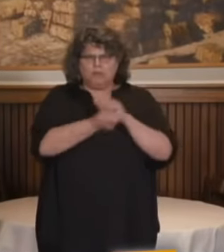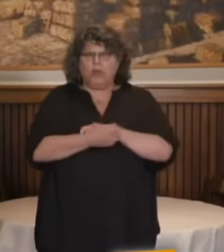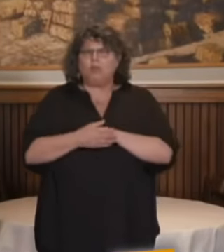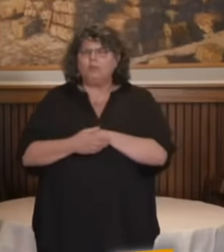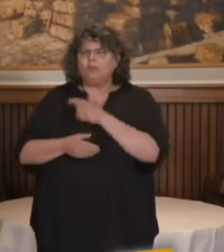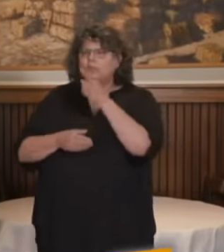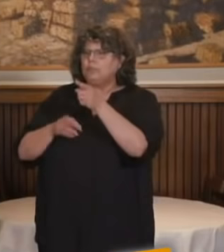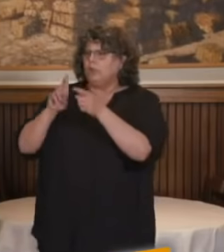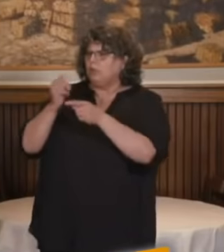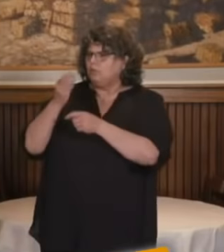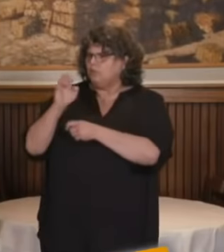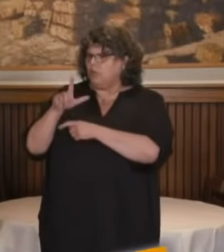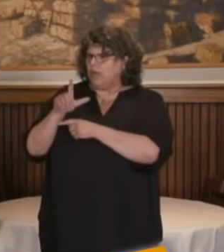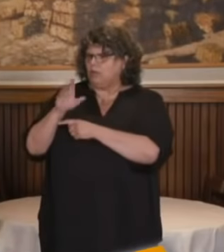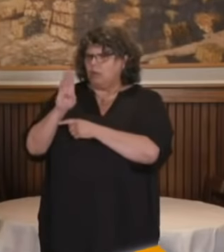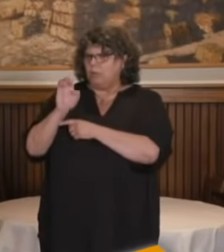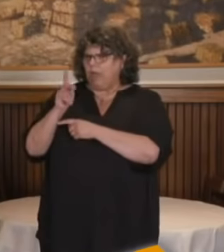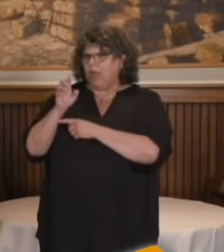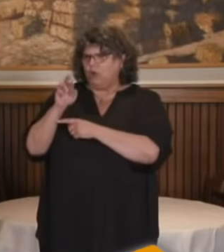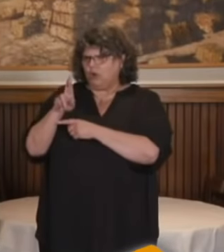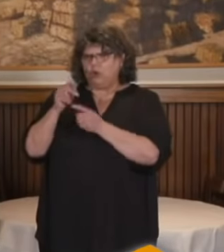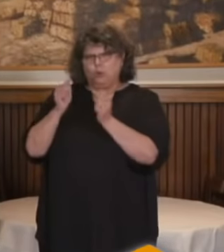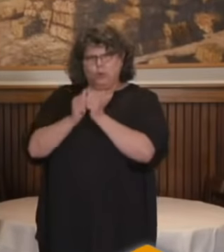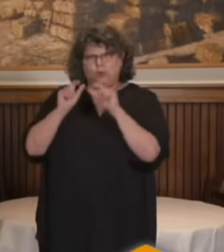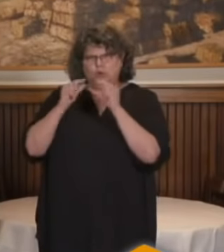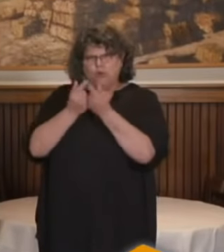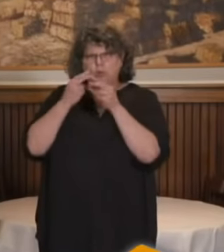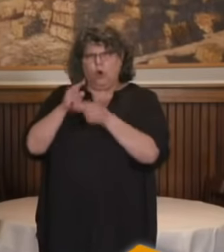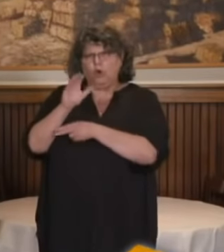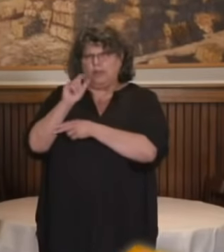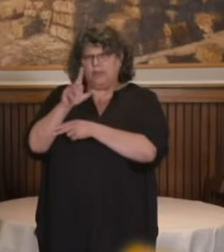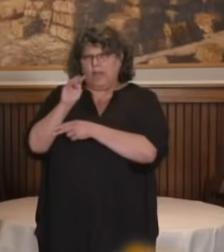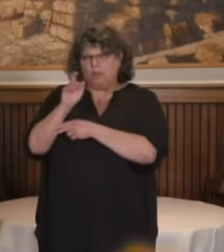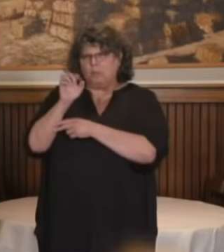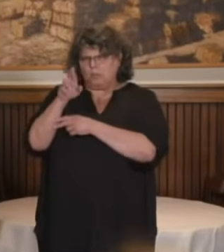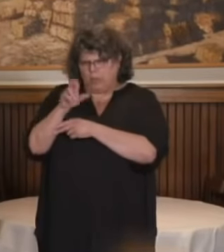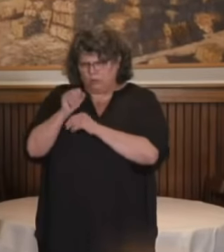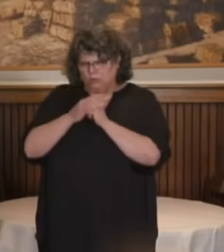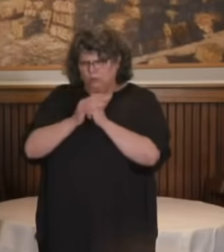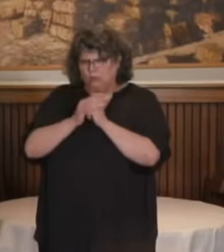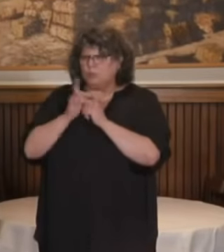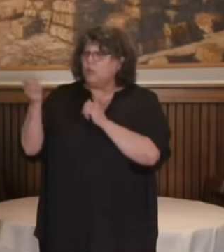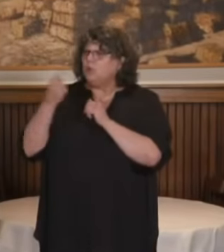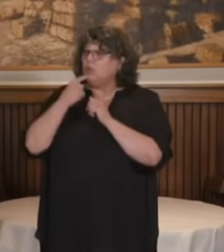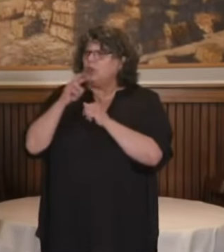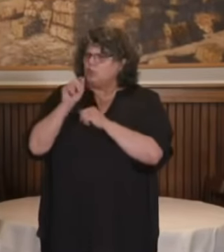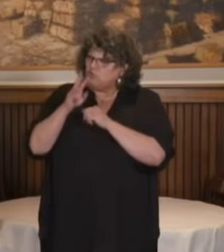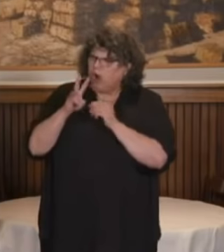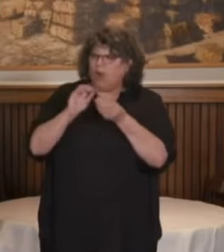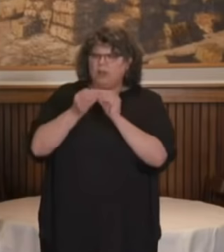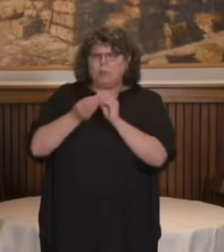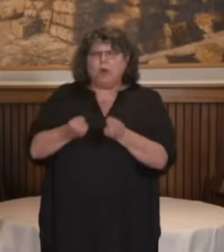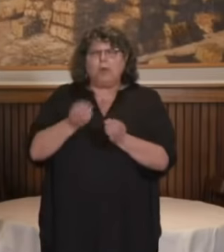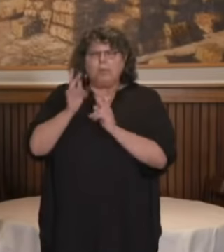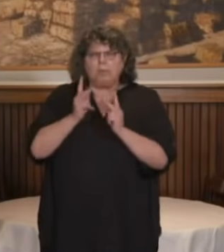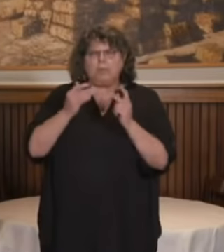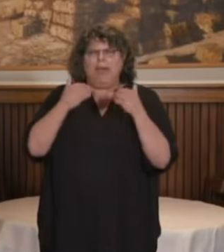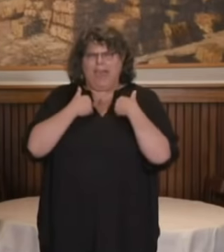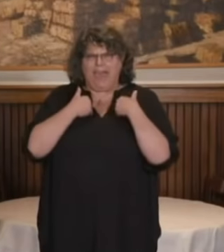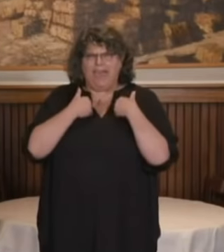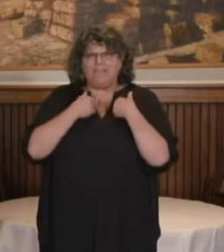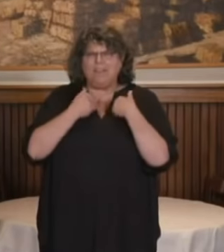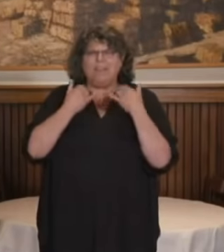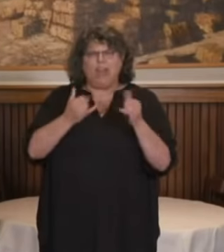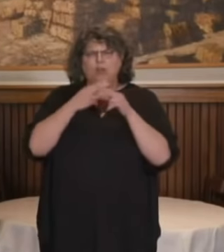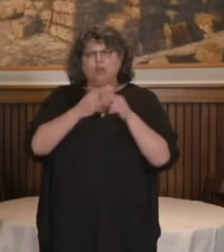Becker with Cal Matters. You mentioned that now instead of a raw number of how many positive tests, it's now a